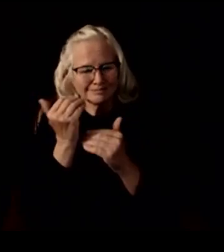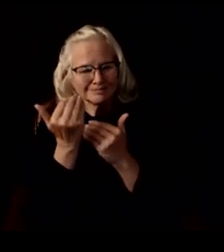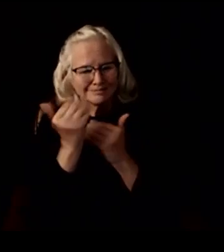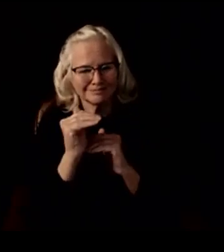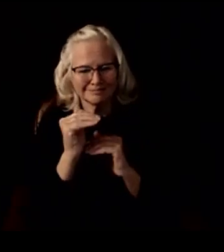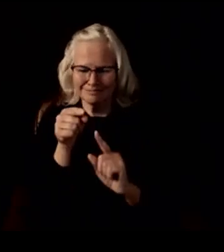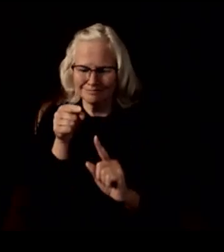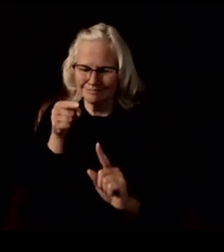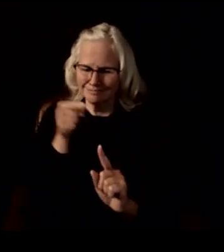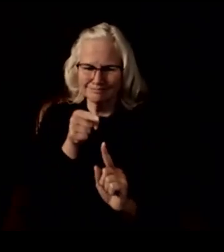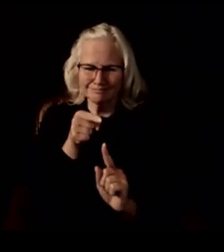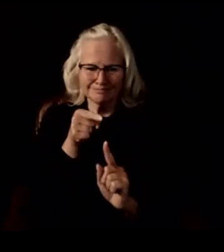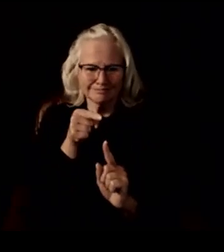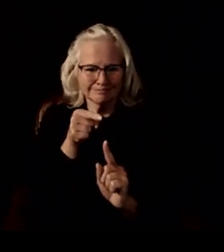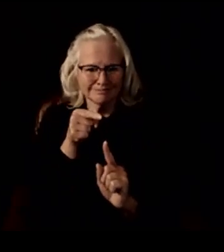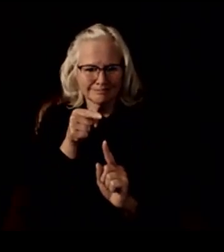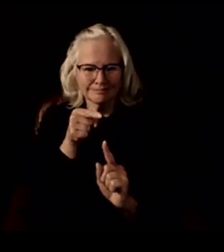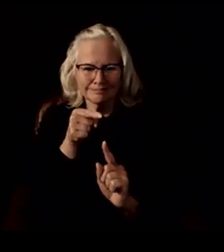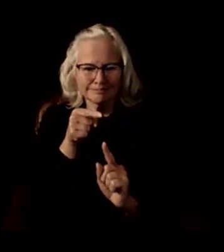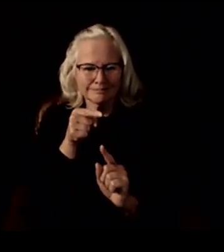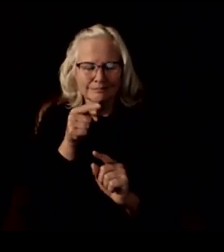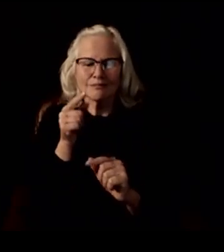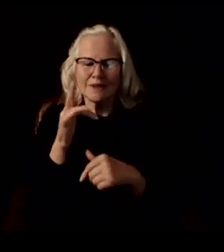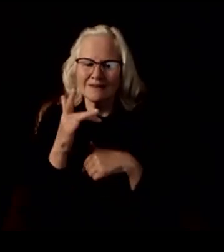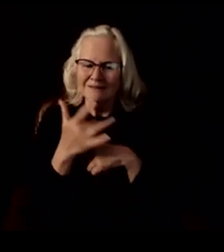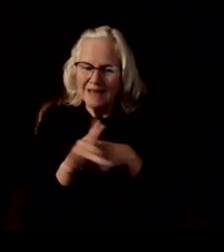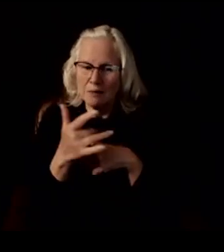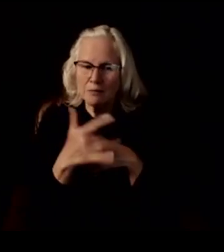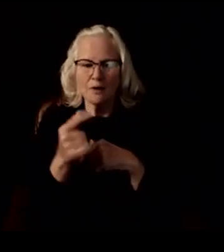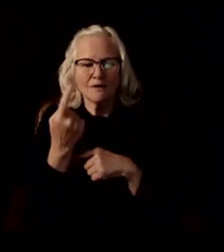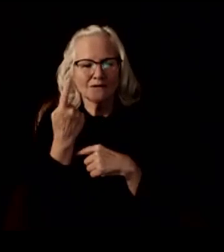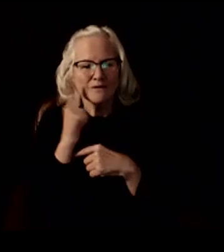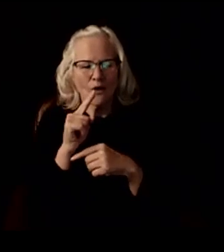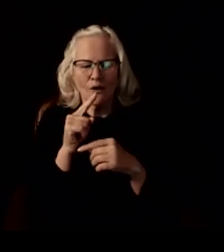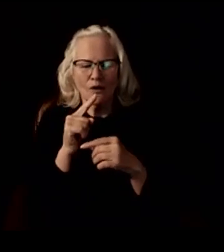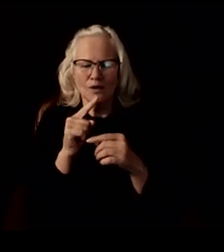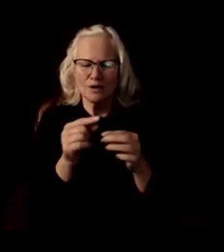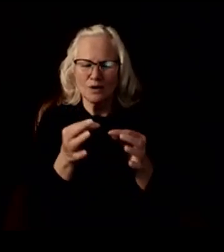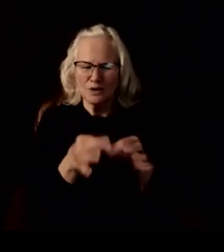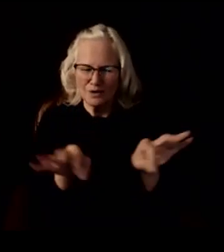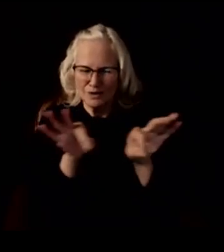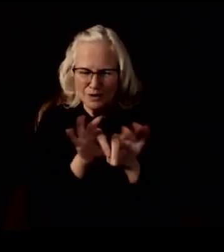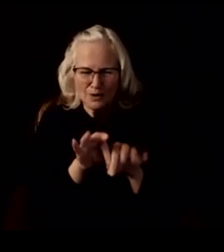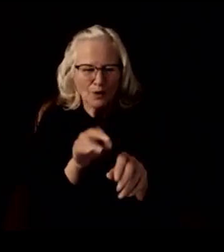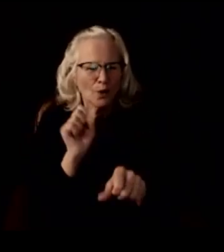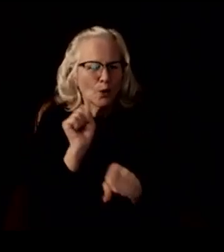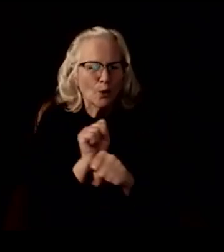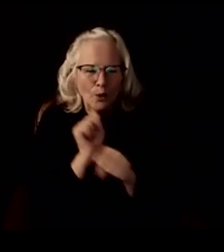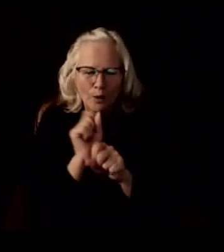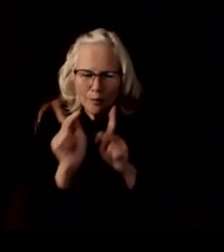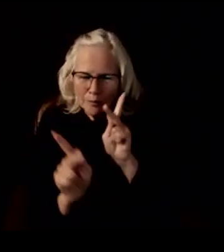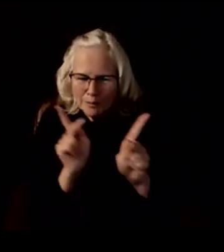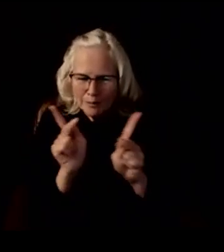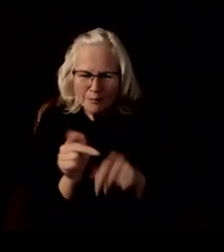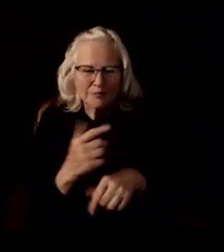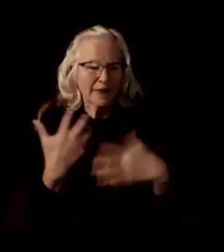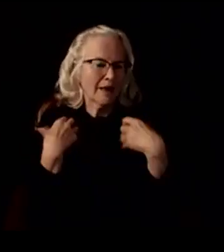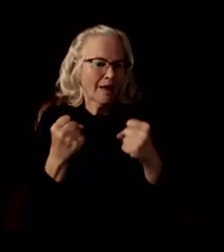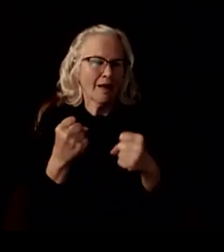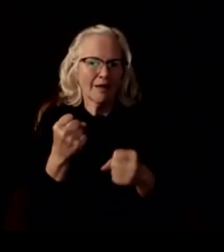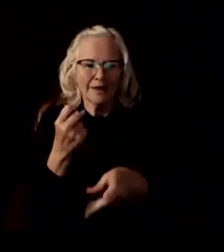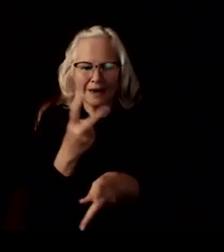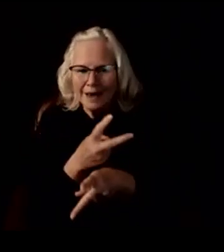be available for critical workforce such as healthcare. We specifically called out the